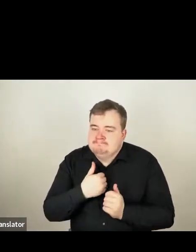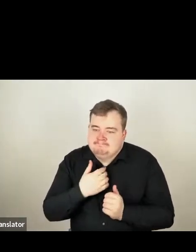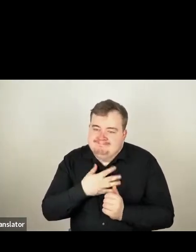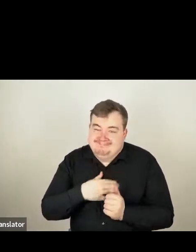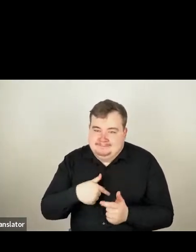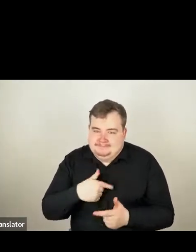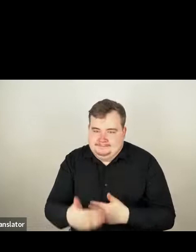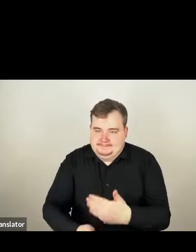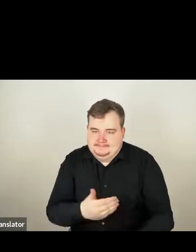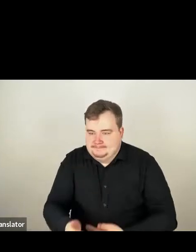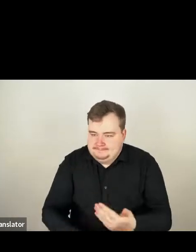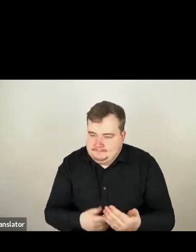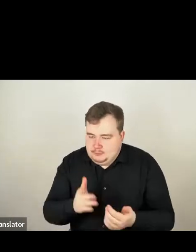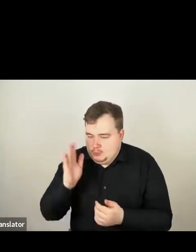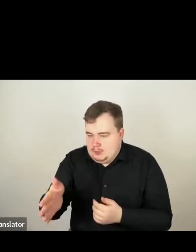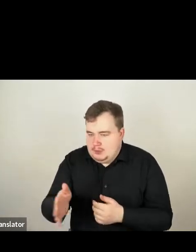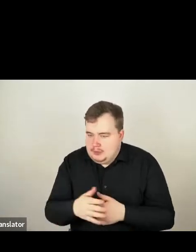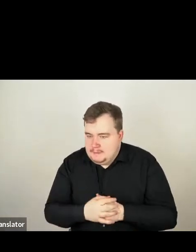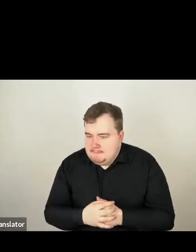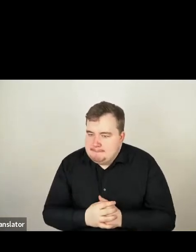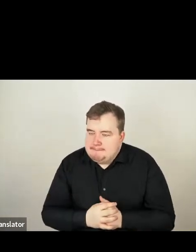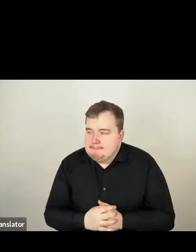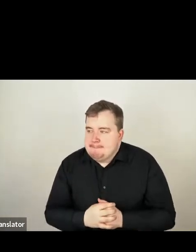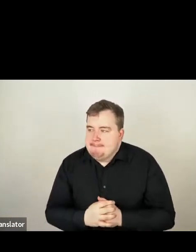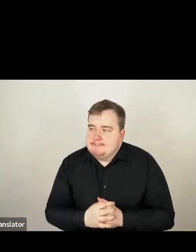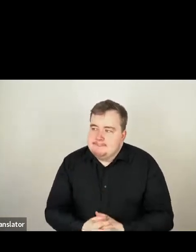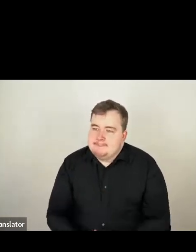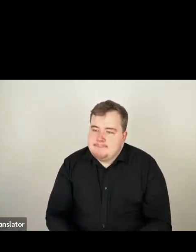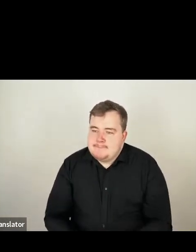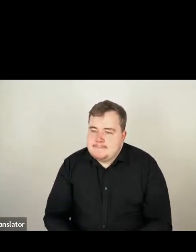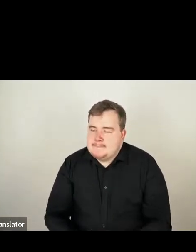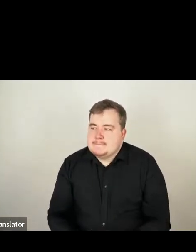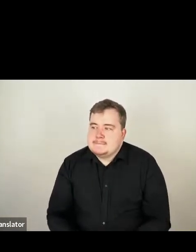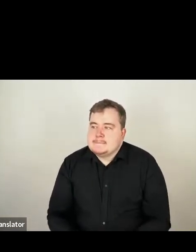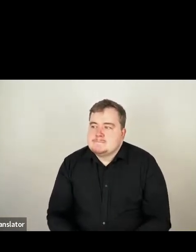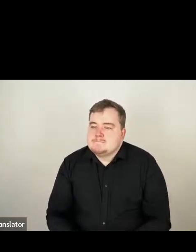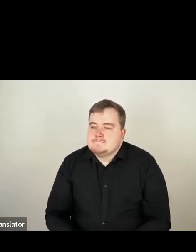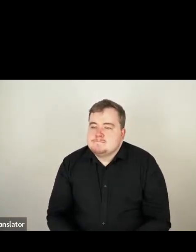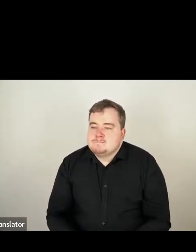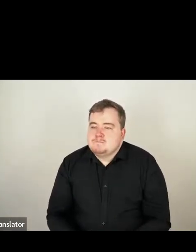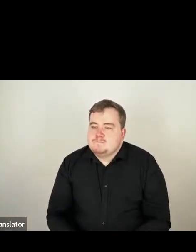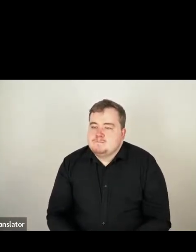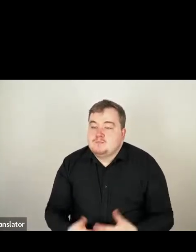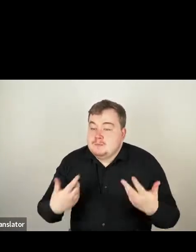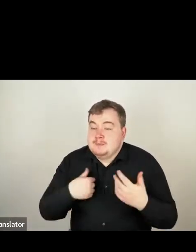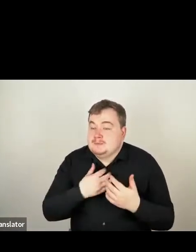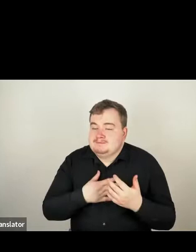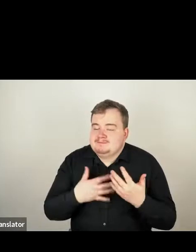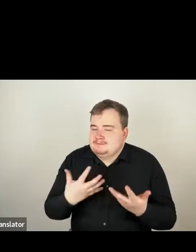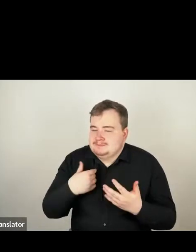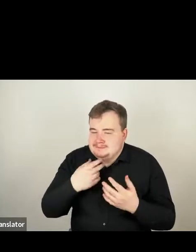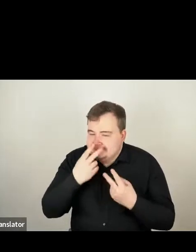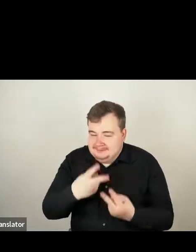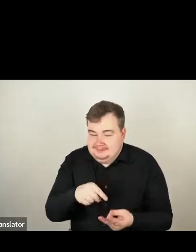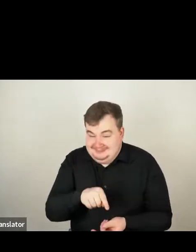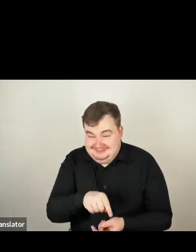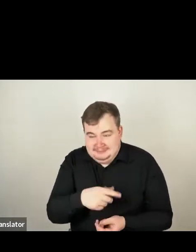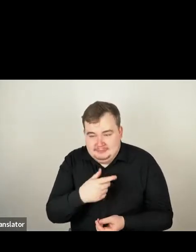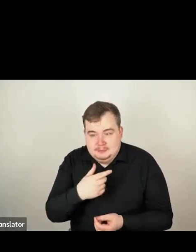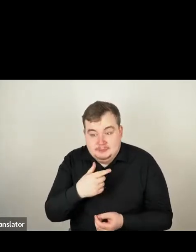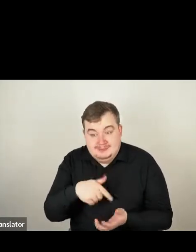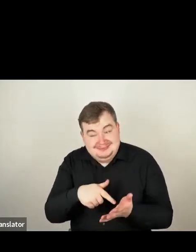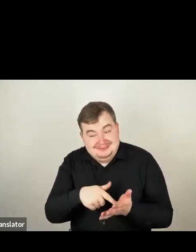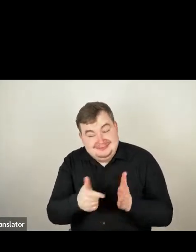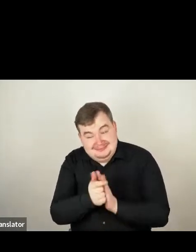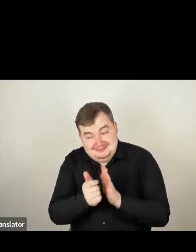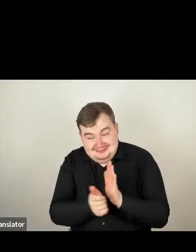a post-legislative scrutiny on that law in order to see how this law has influenced the